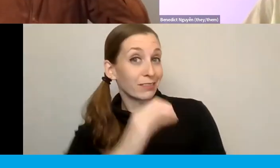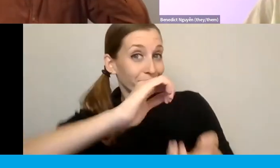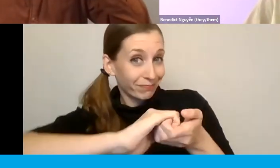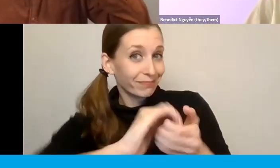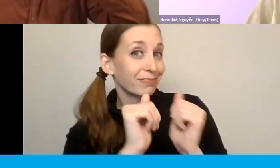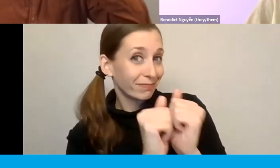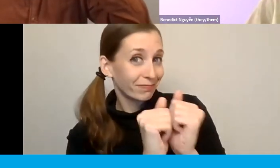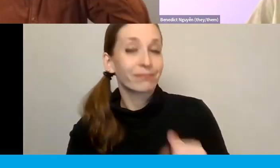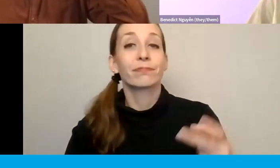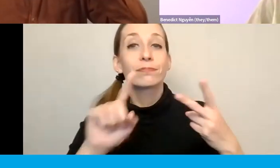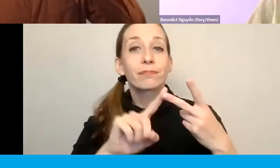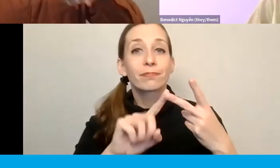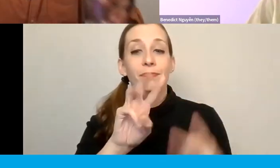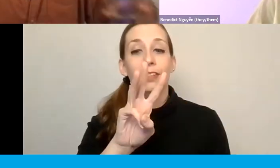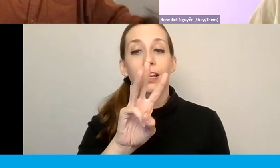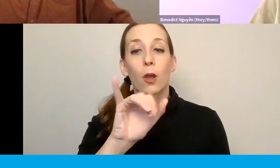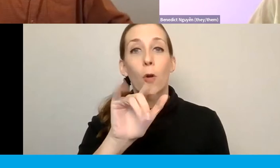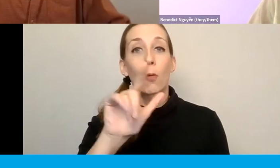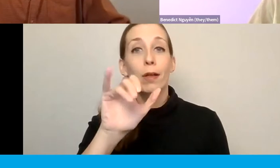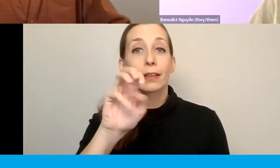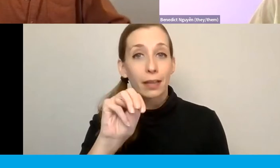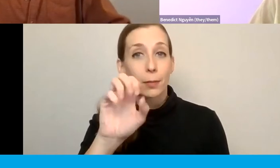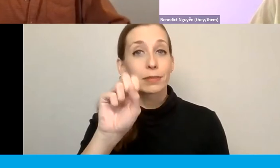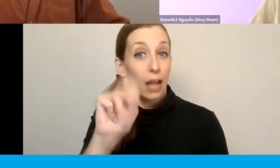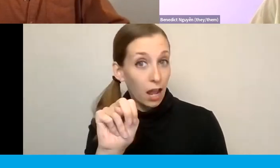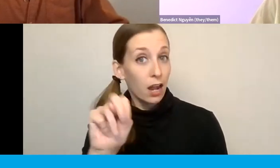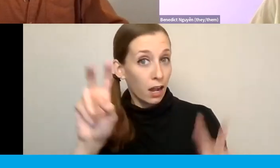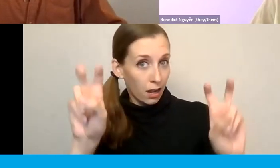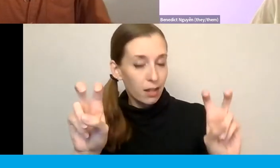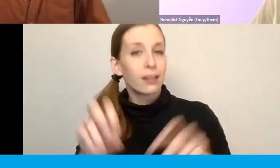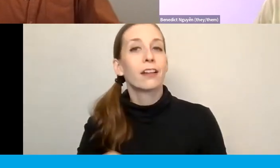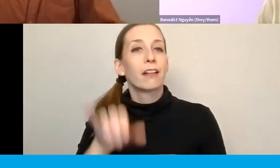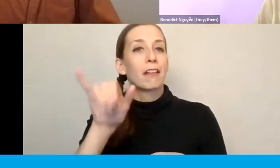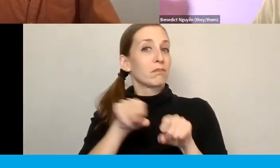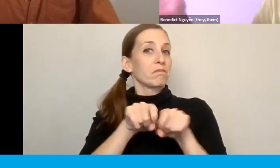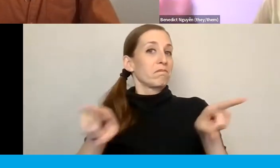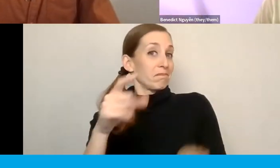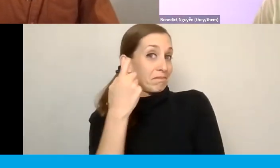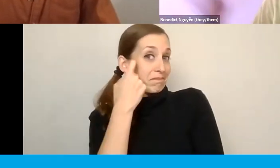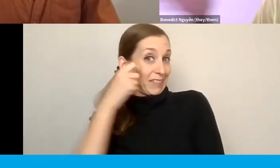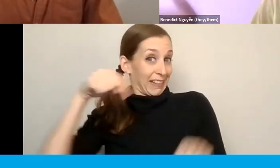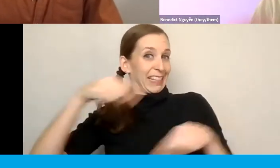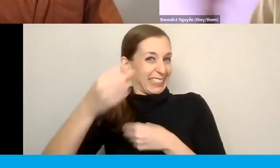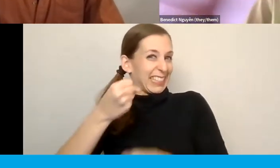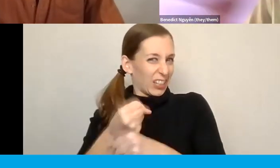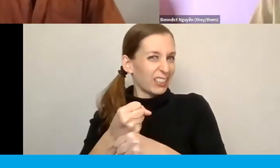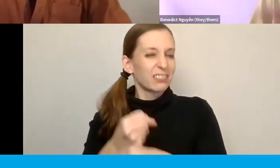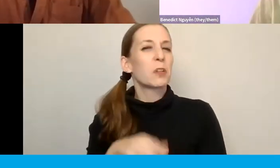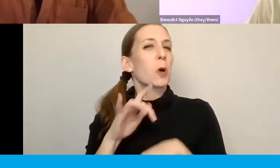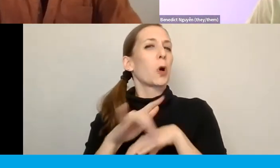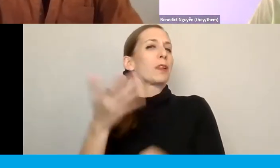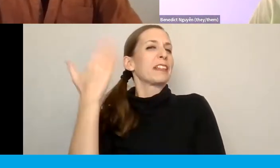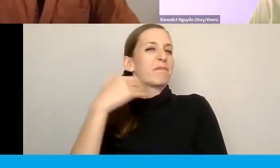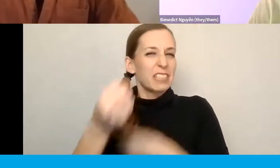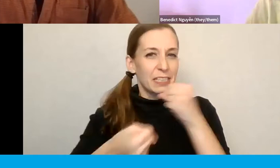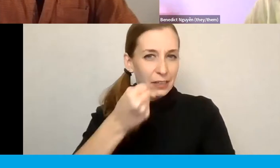as well as Williamson, which premiered earlier this calendar year. I was wondering if you could talk about, more about